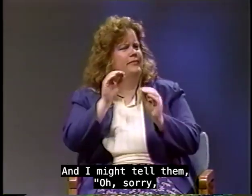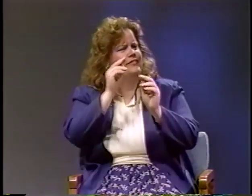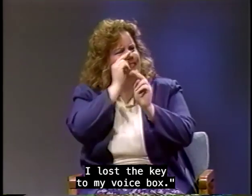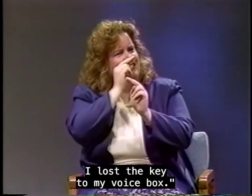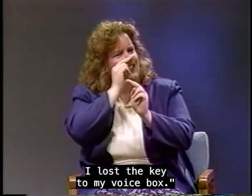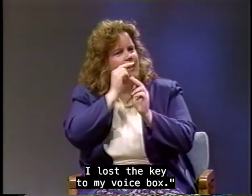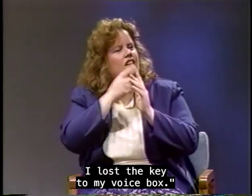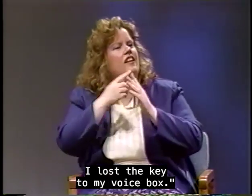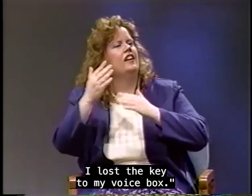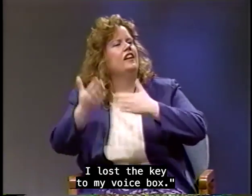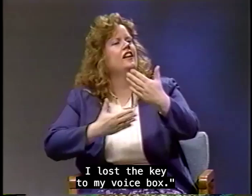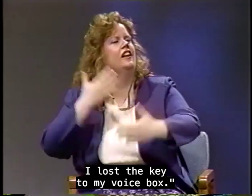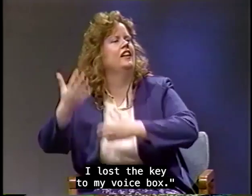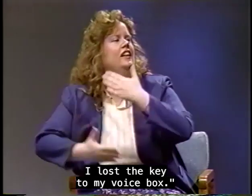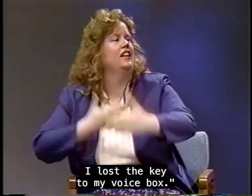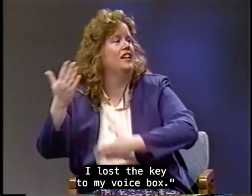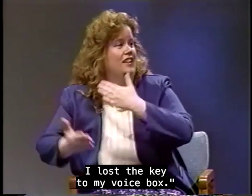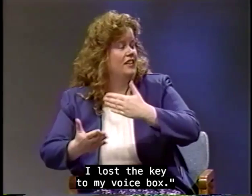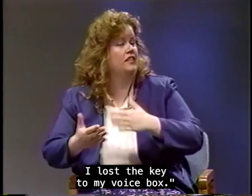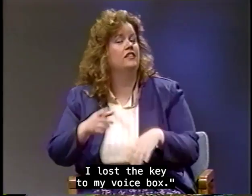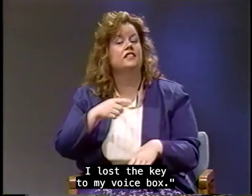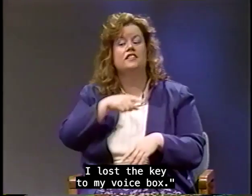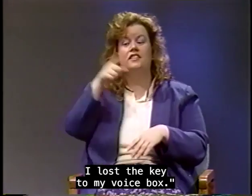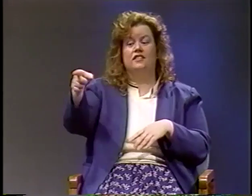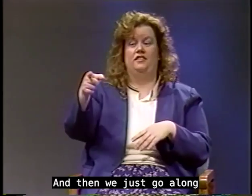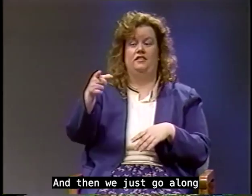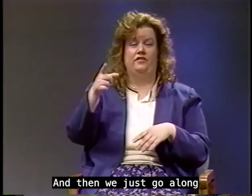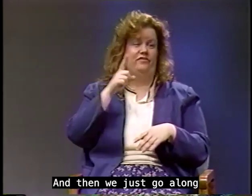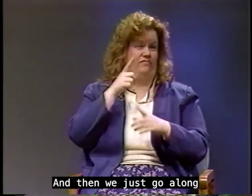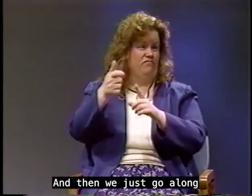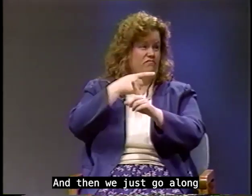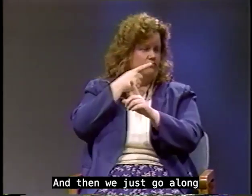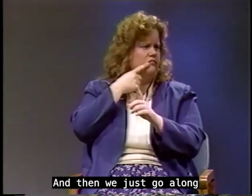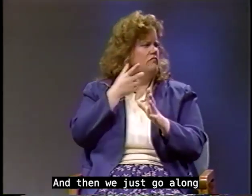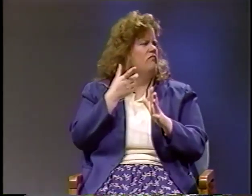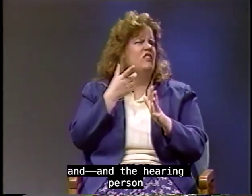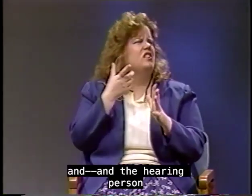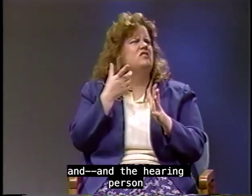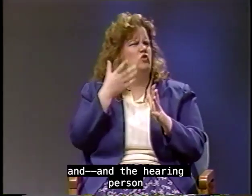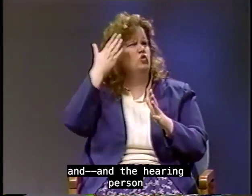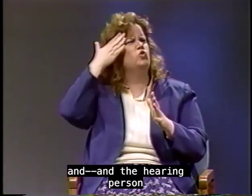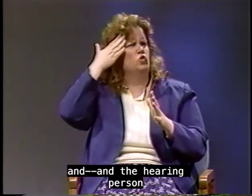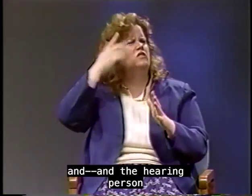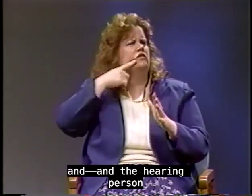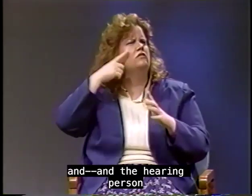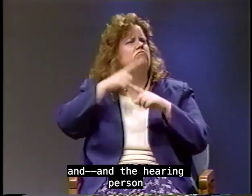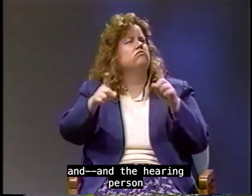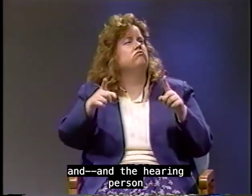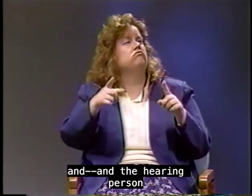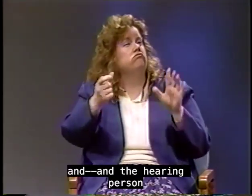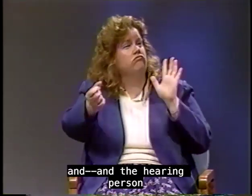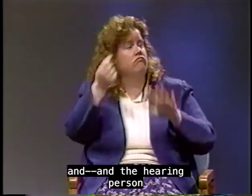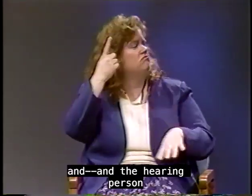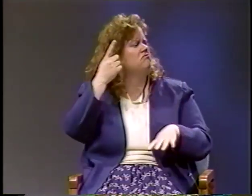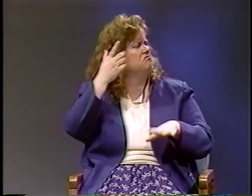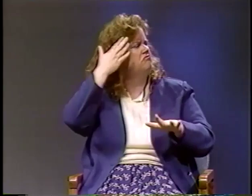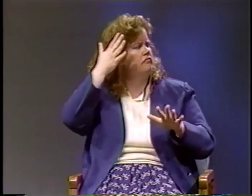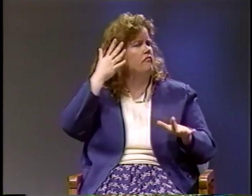sorry, I lost the key to my voice box. And then we just go along, and the hearing person just takes that.